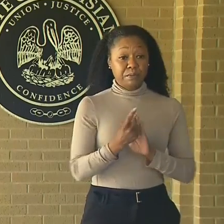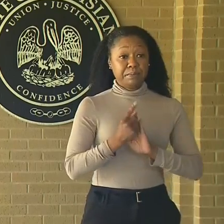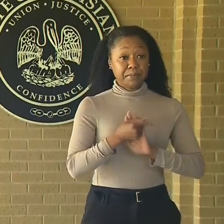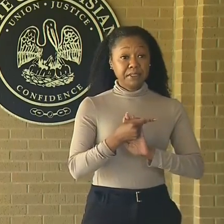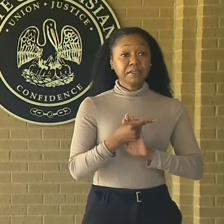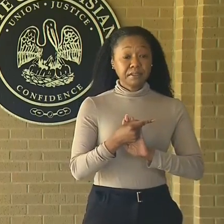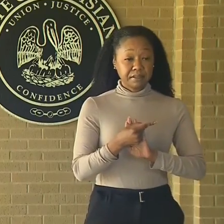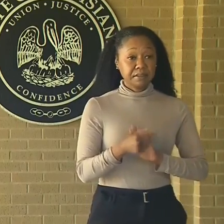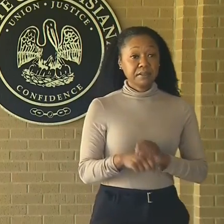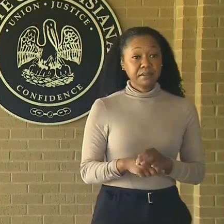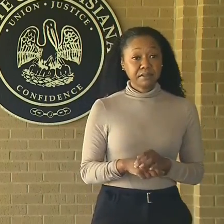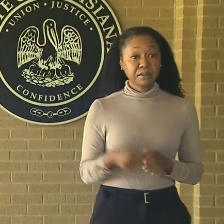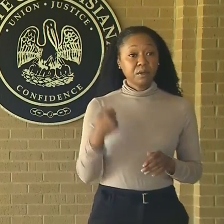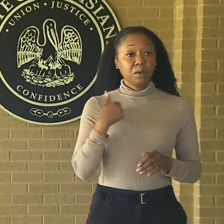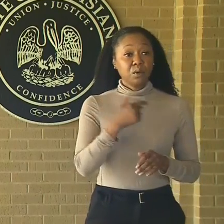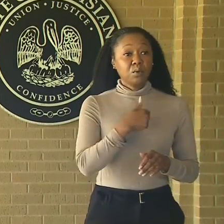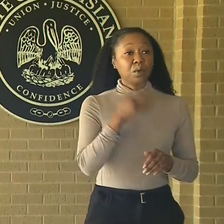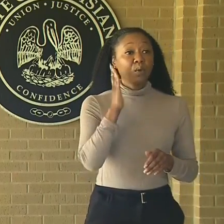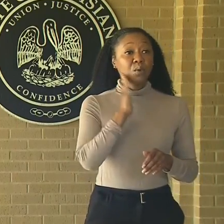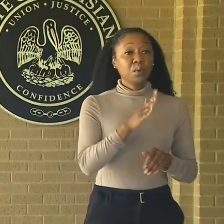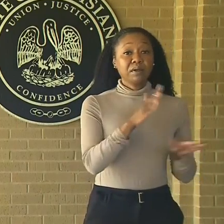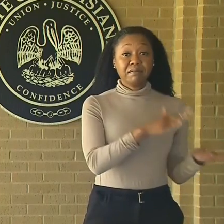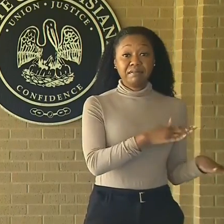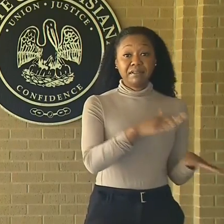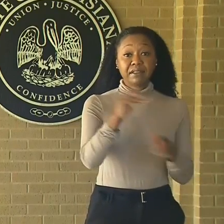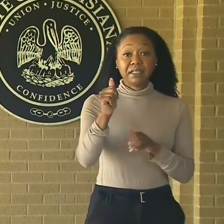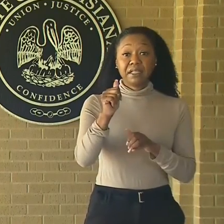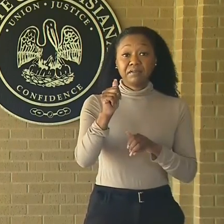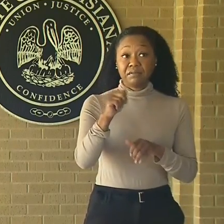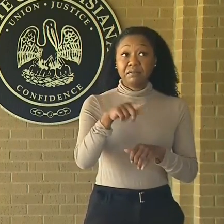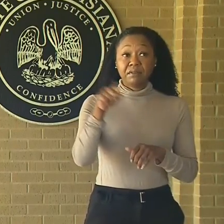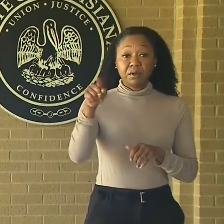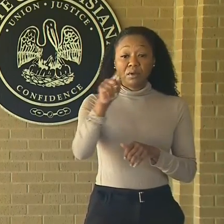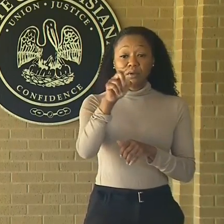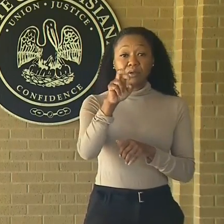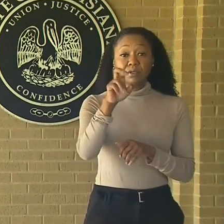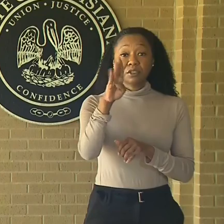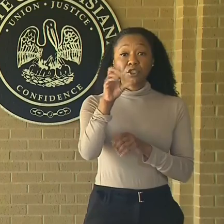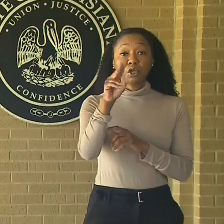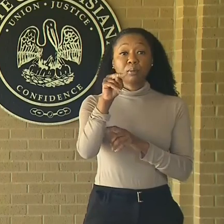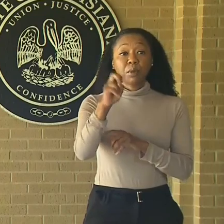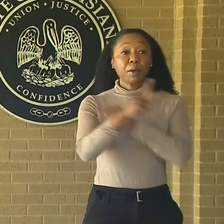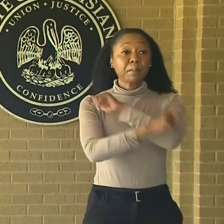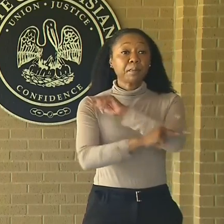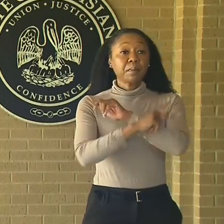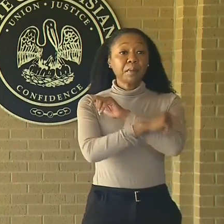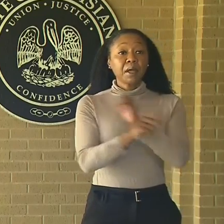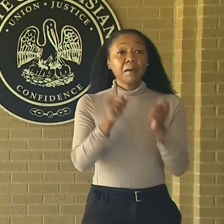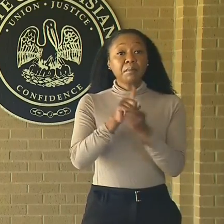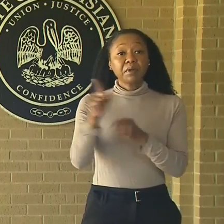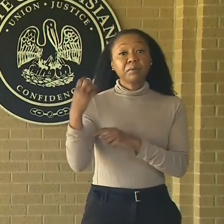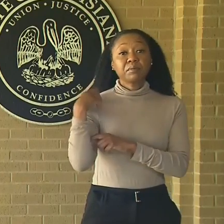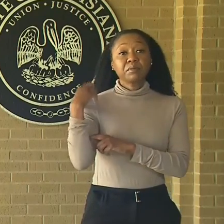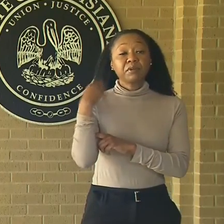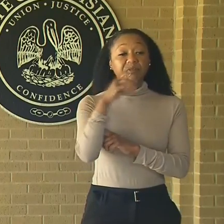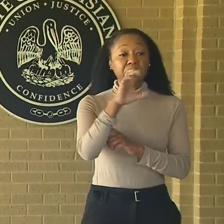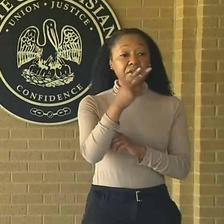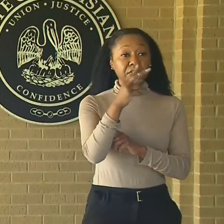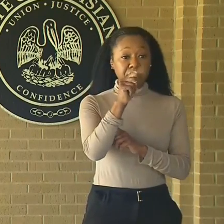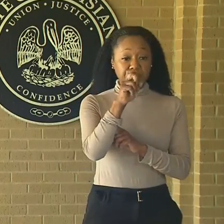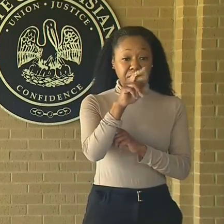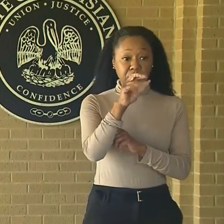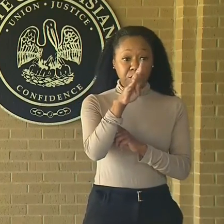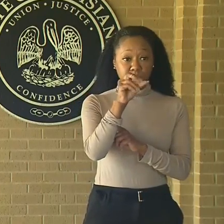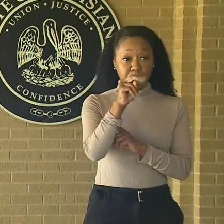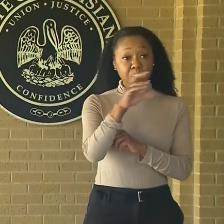going to leave and fly down to Terrebonne Parish to meet with officials from Terrebonne and Lafourche Parish.